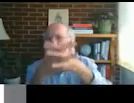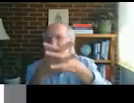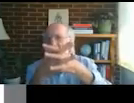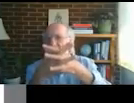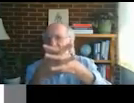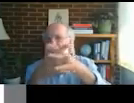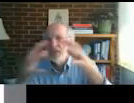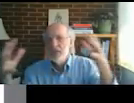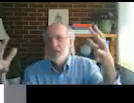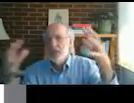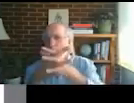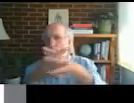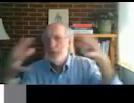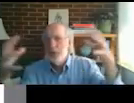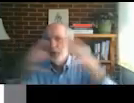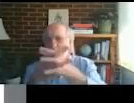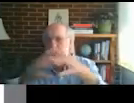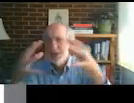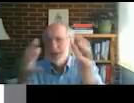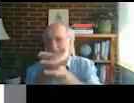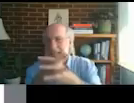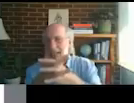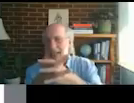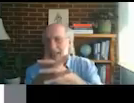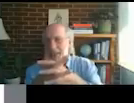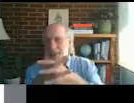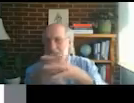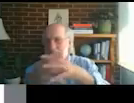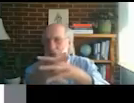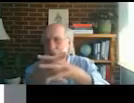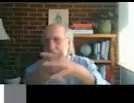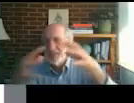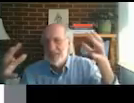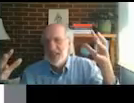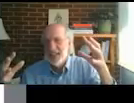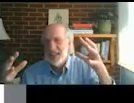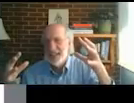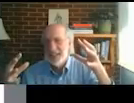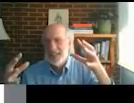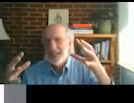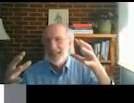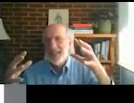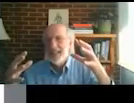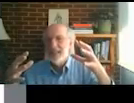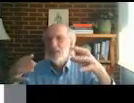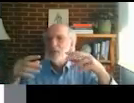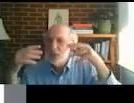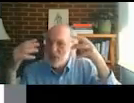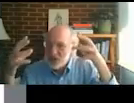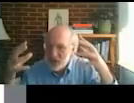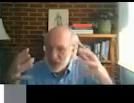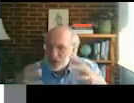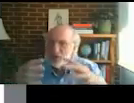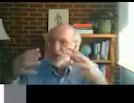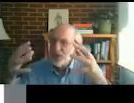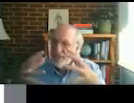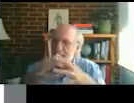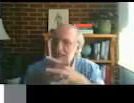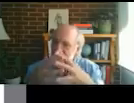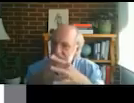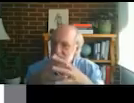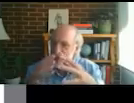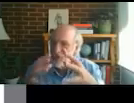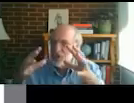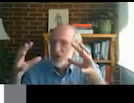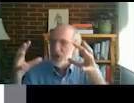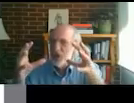might do this. They might over move the sign. And we're still sort of shaping.